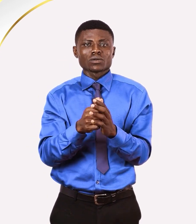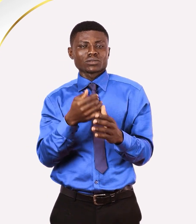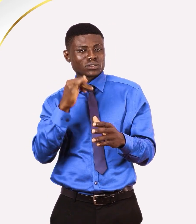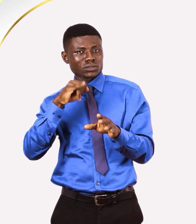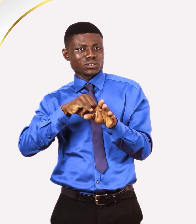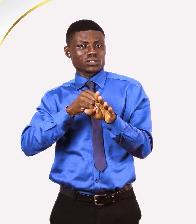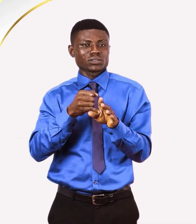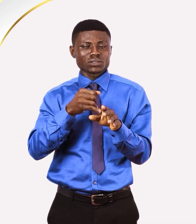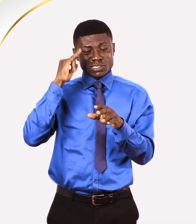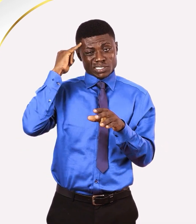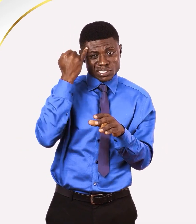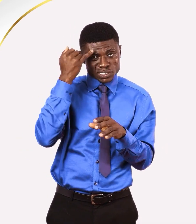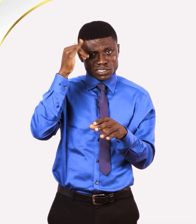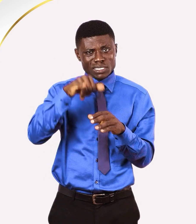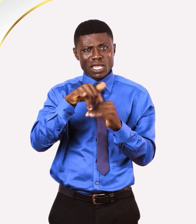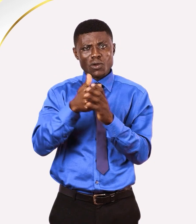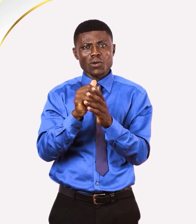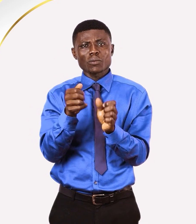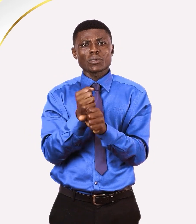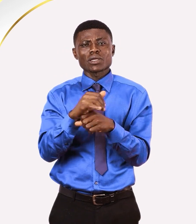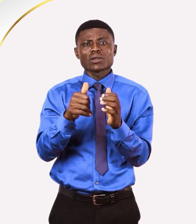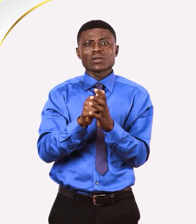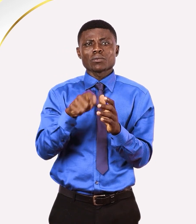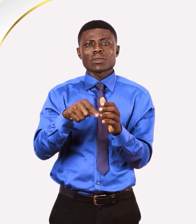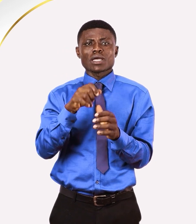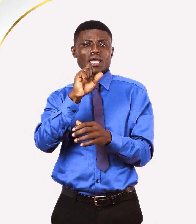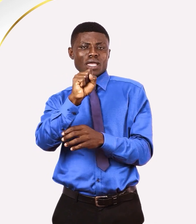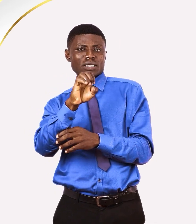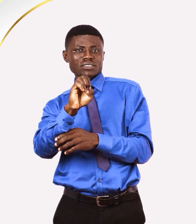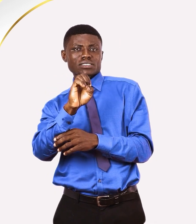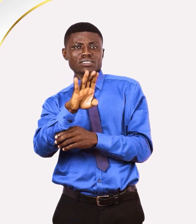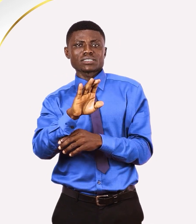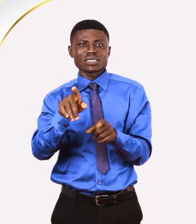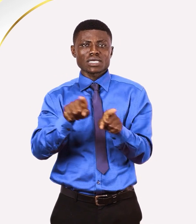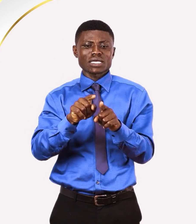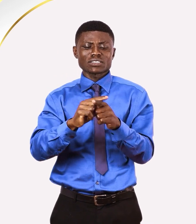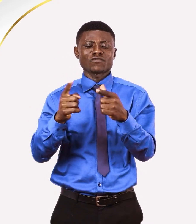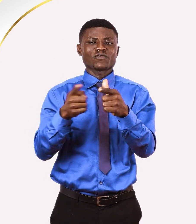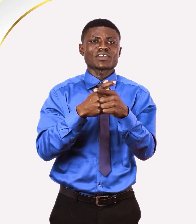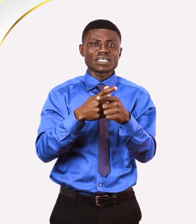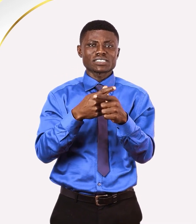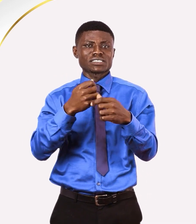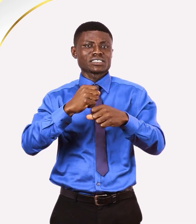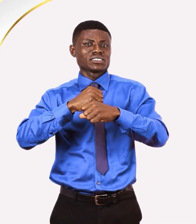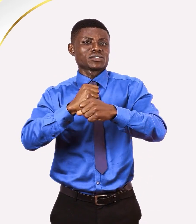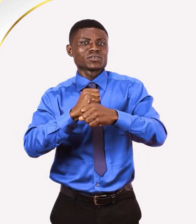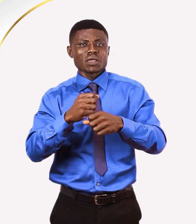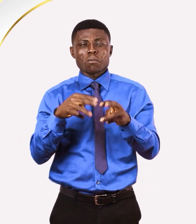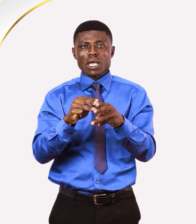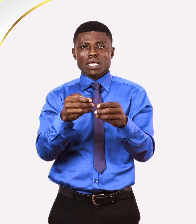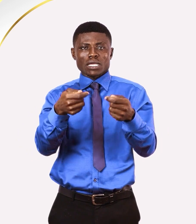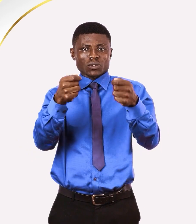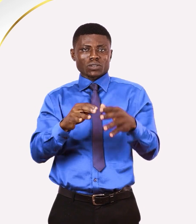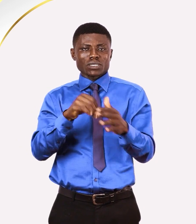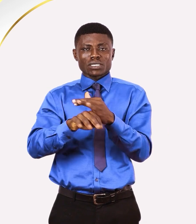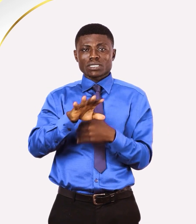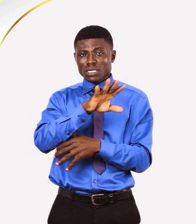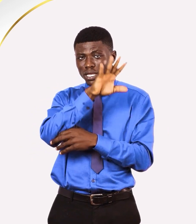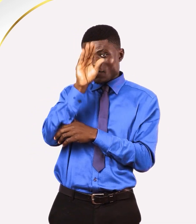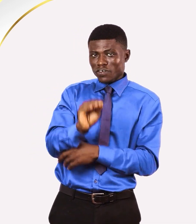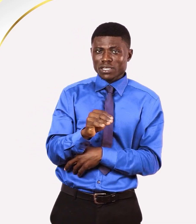initiatives designed to favorably position the SEC as a top-tier securities market regulator in